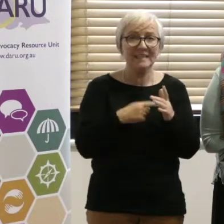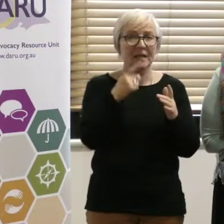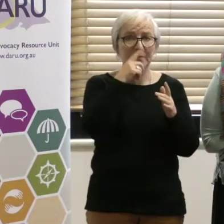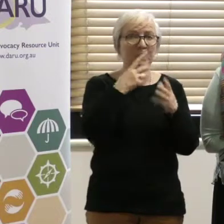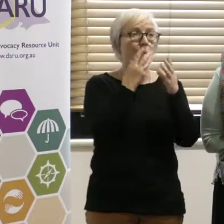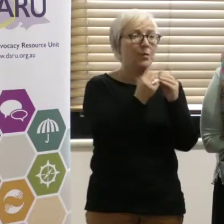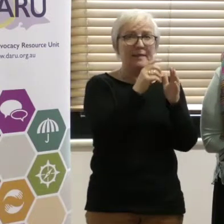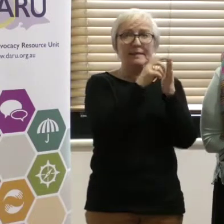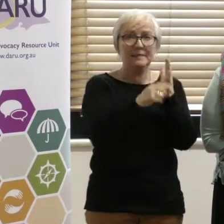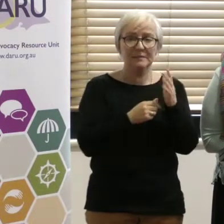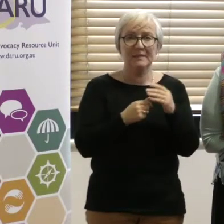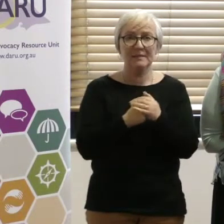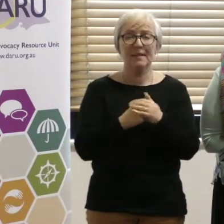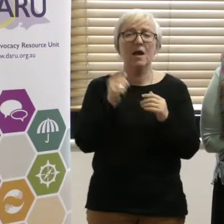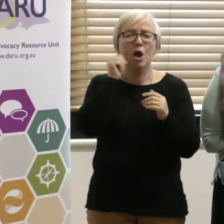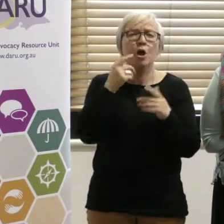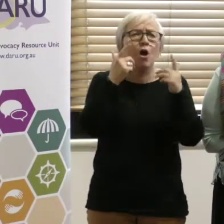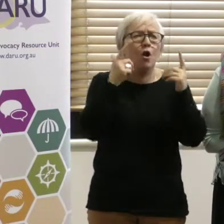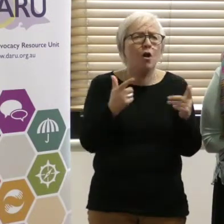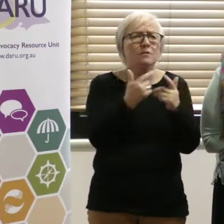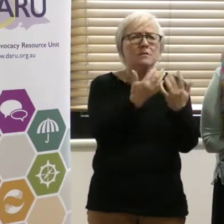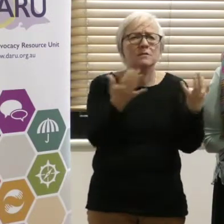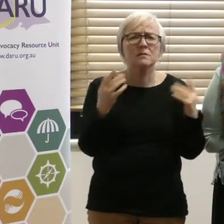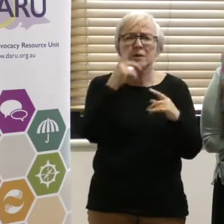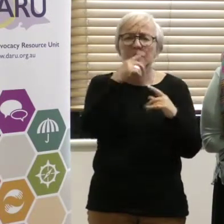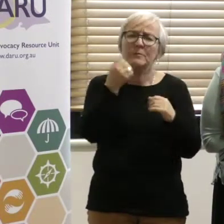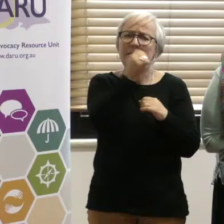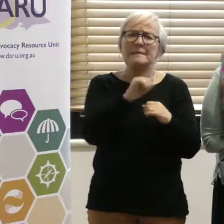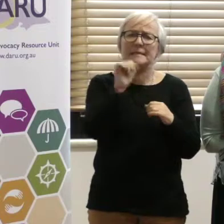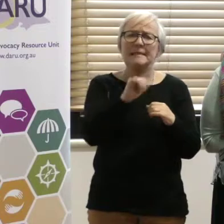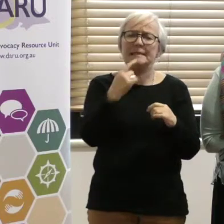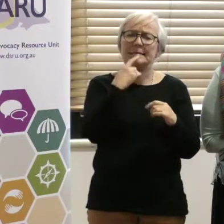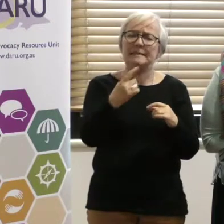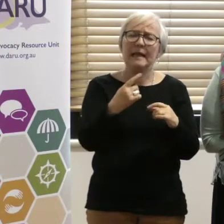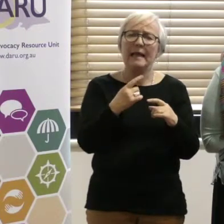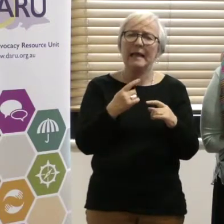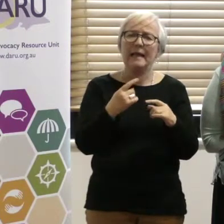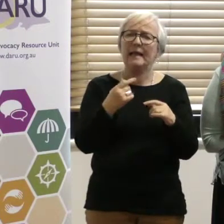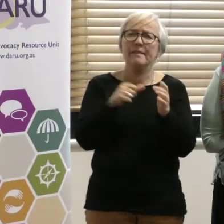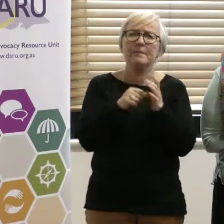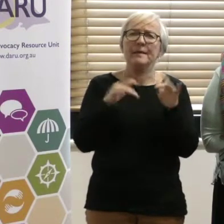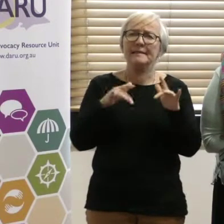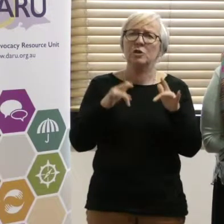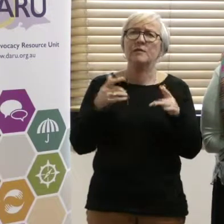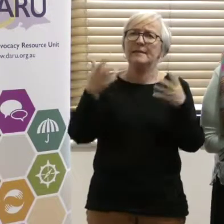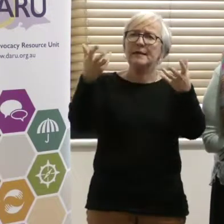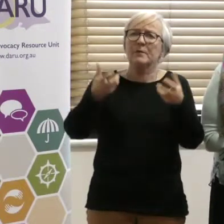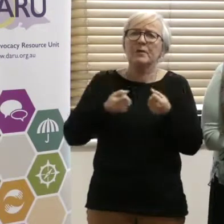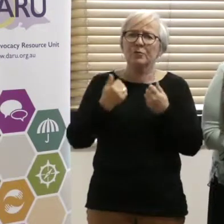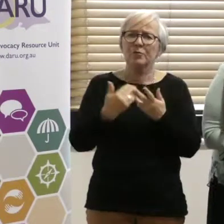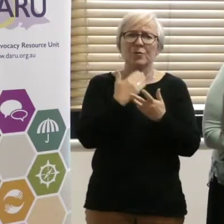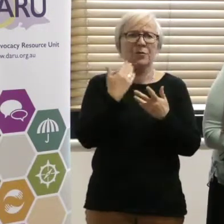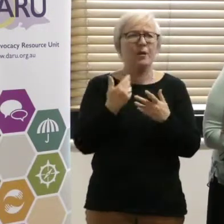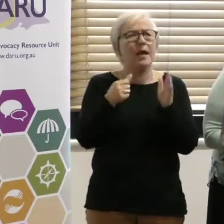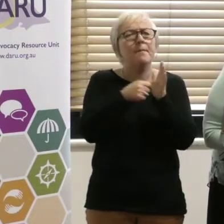disability? Because I know a lot of people are still saying that the money's not coming through and they do need it. I'm